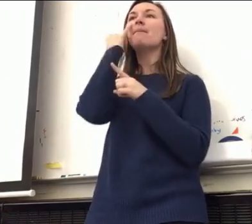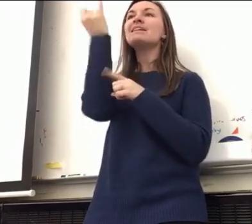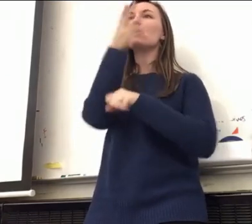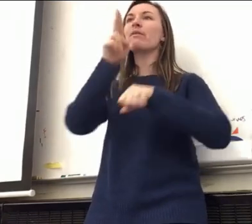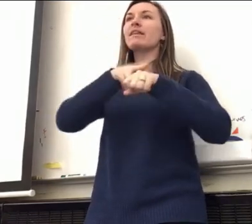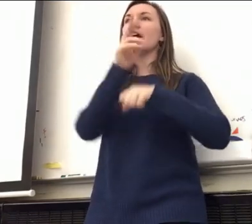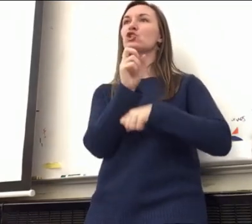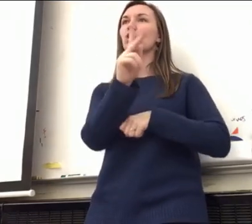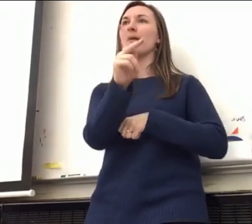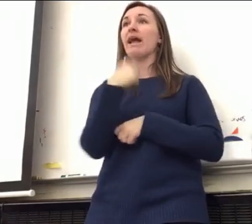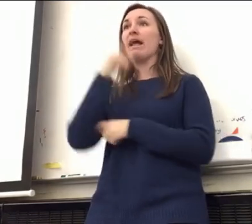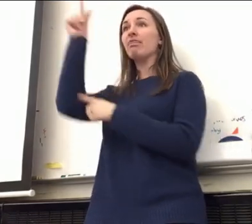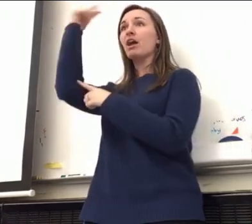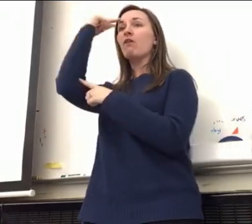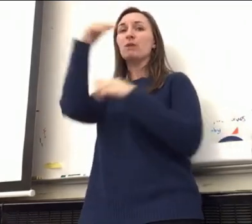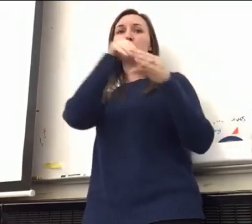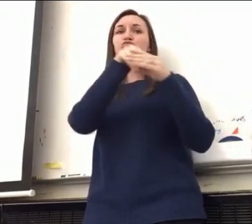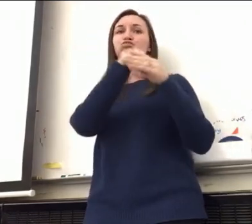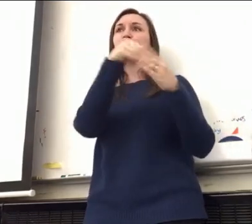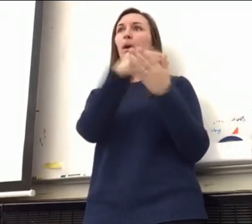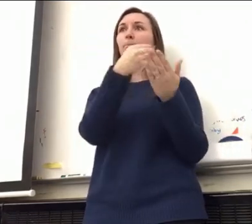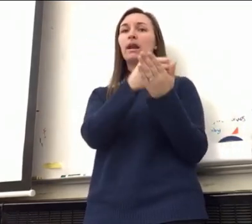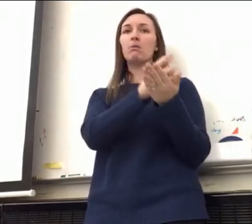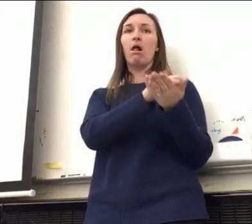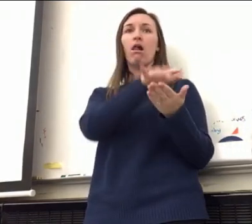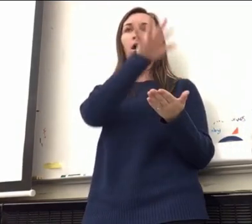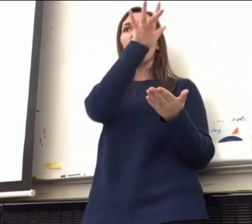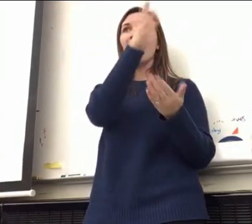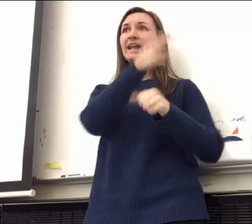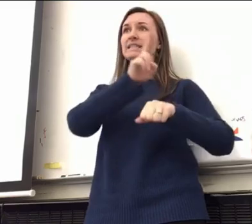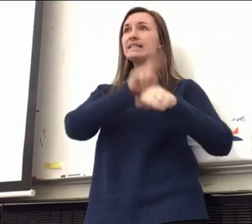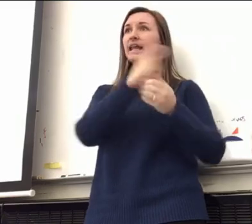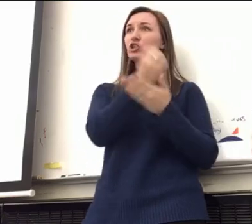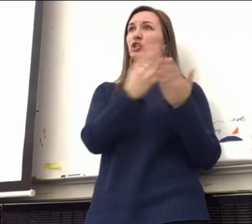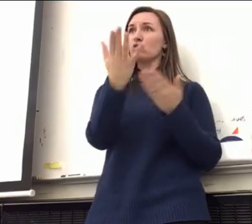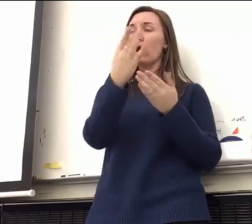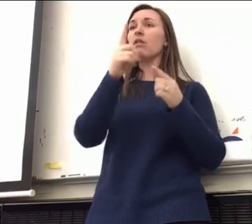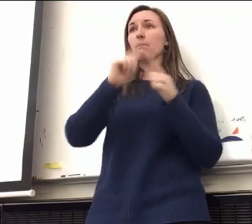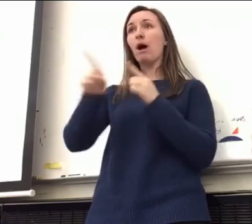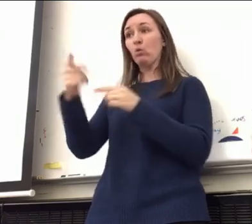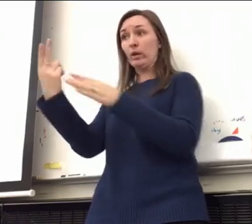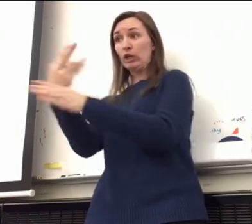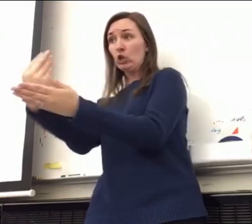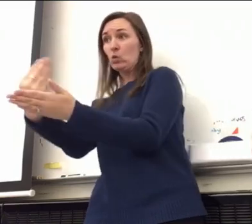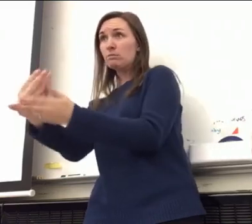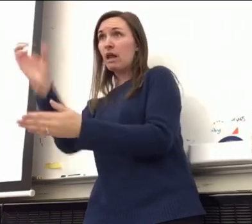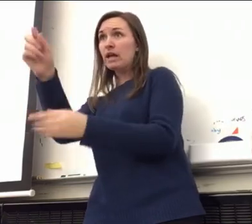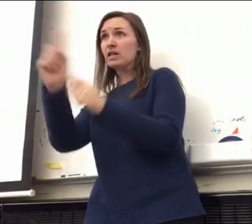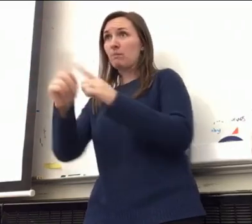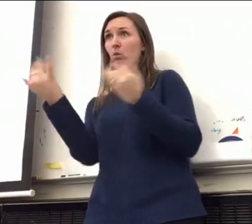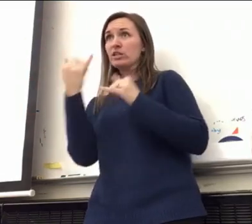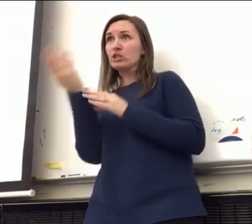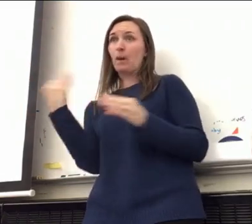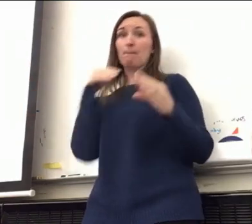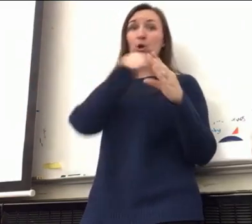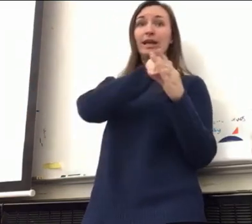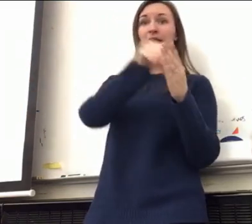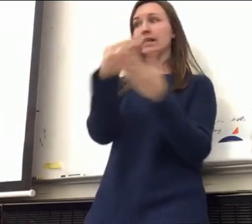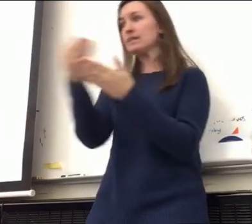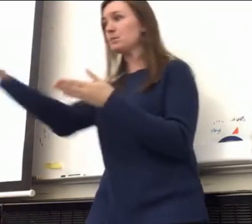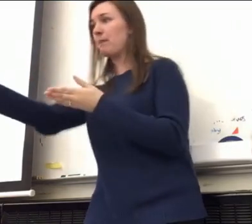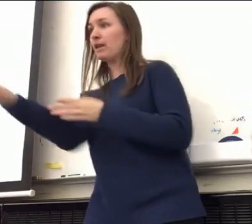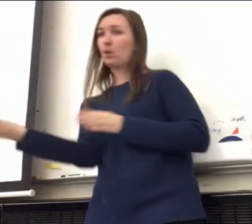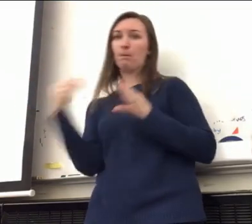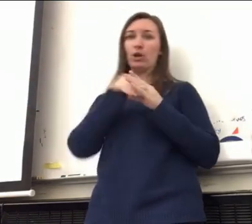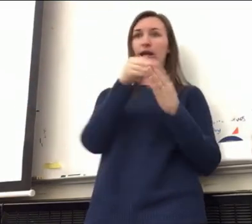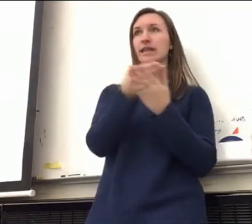National Bank, which is going to be the majority of the nation's wealth, and we keep spending money. But if we put money in, we spend money out, it's all